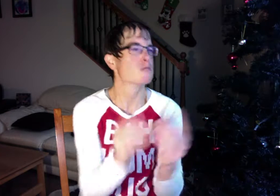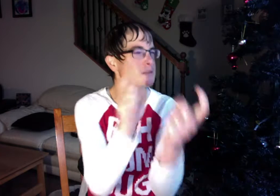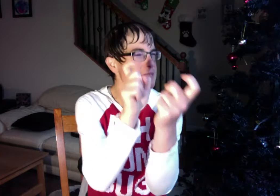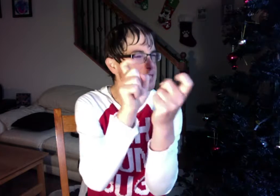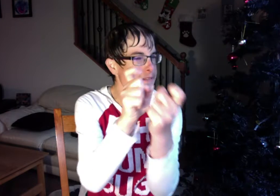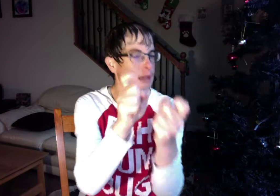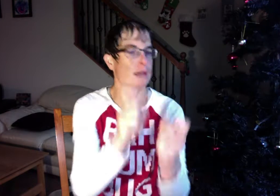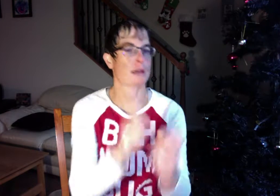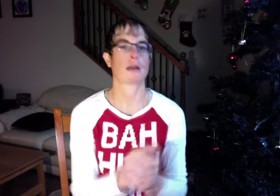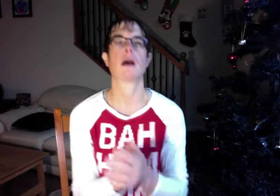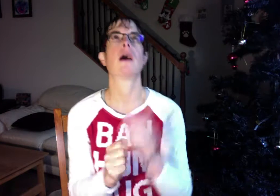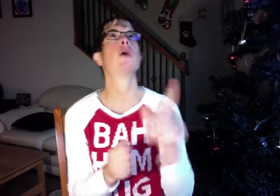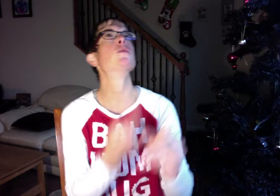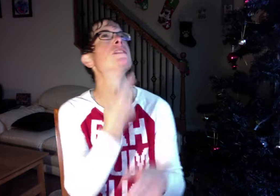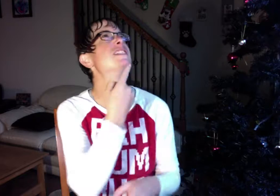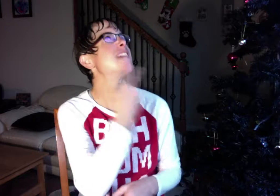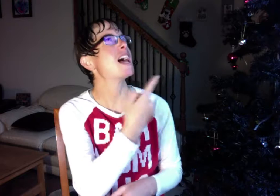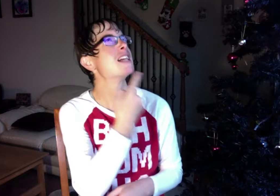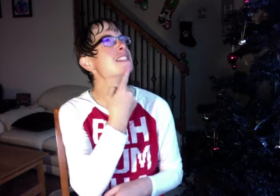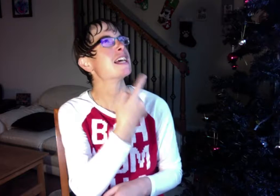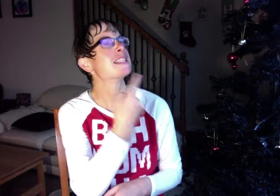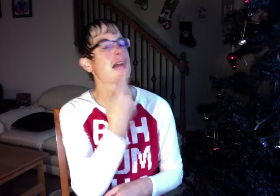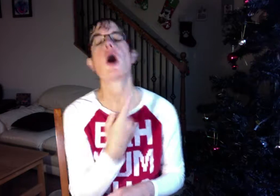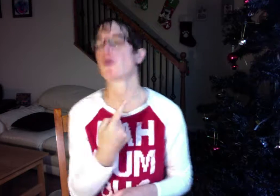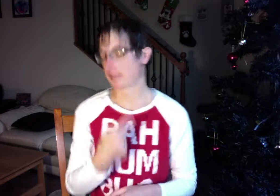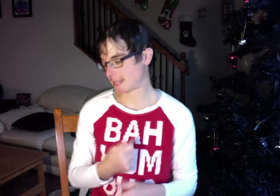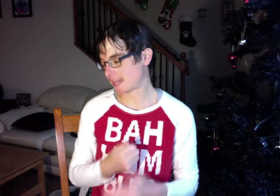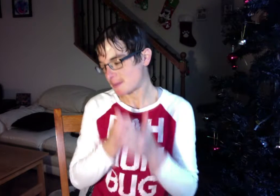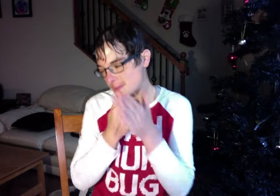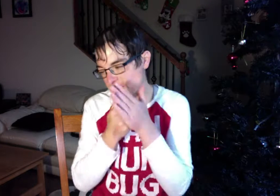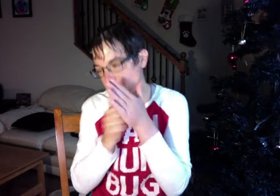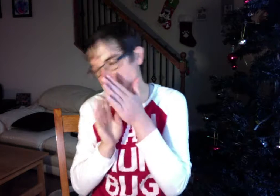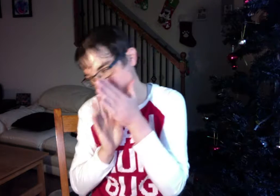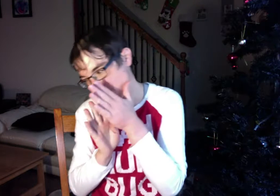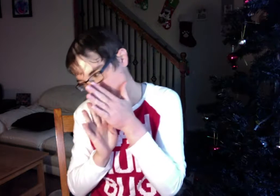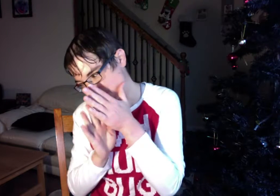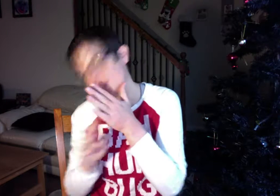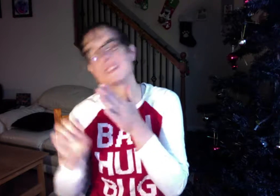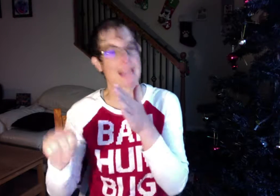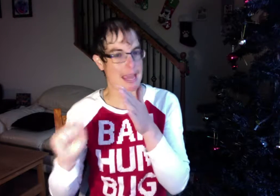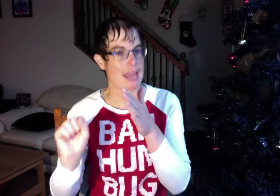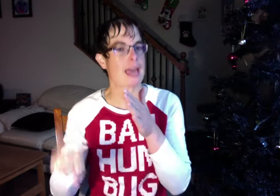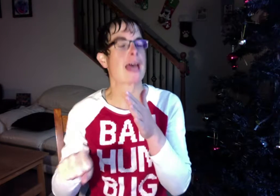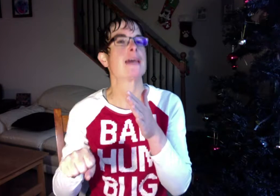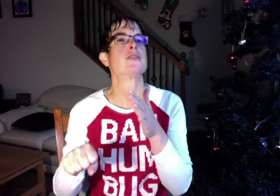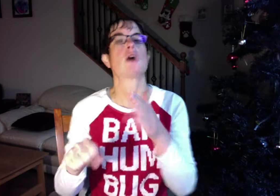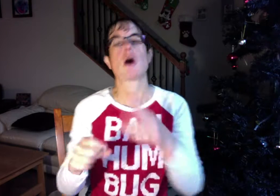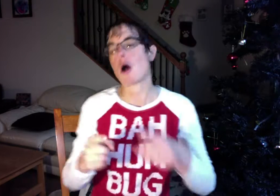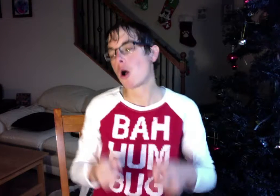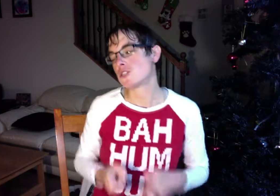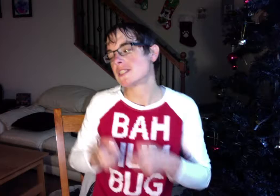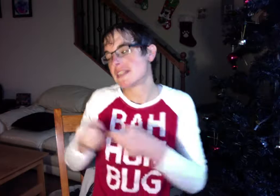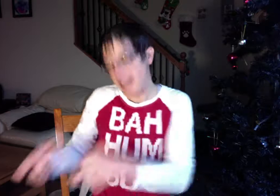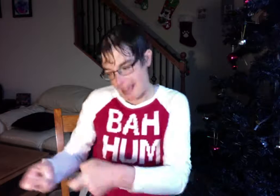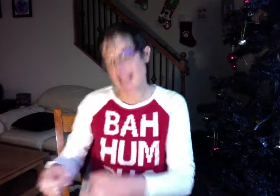him things. Telling him secrets. Okay, what else? And gave him things. She gave him things. So that's both evidence